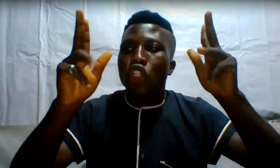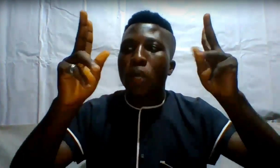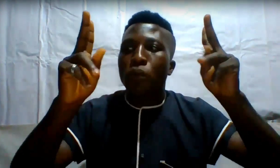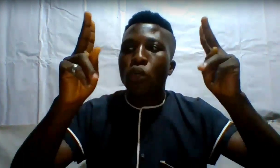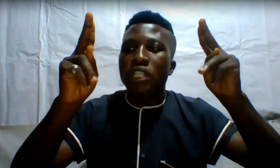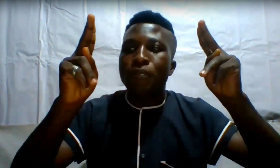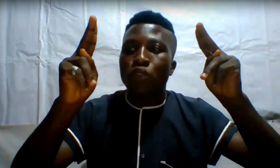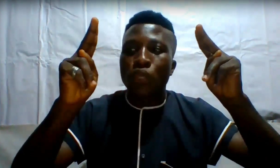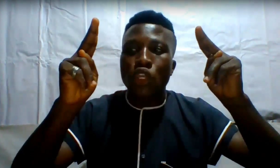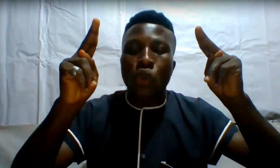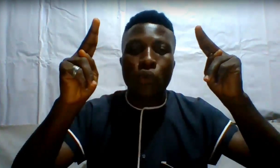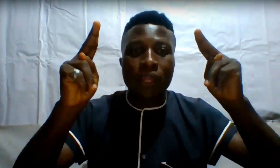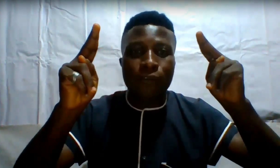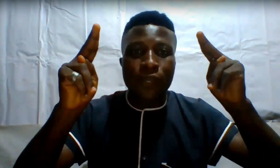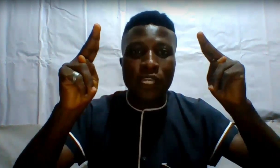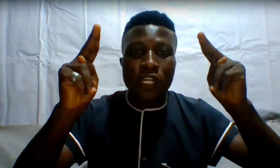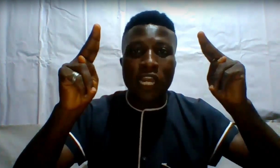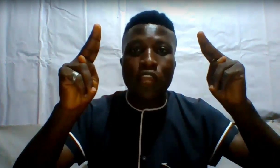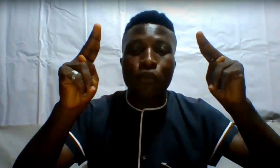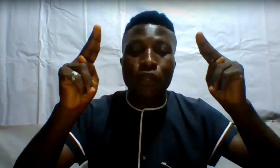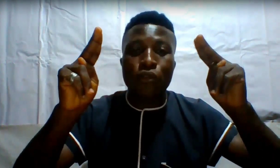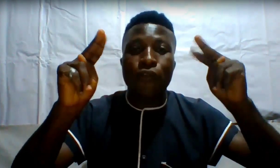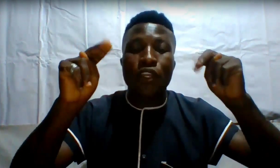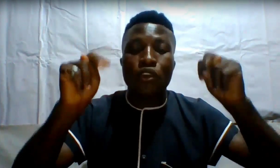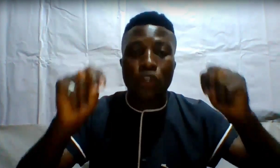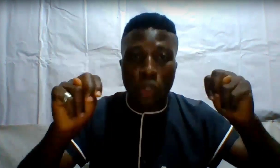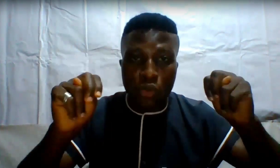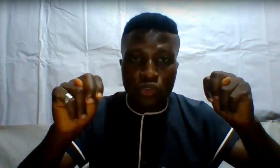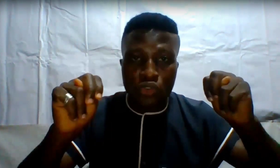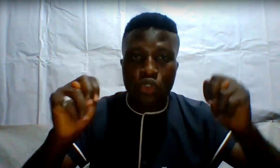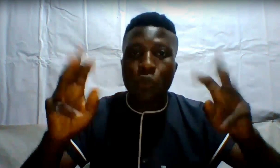we have M, N. O, P.